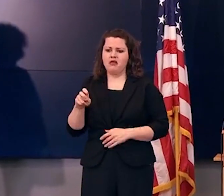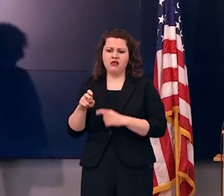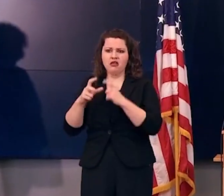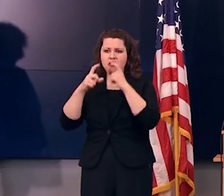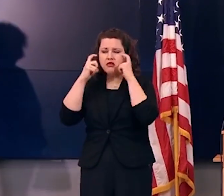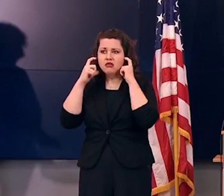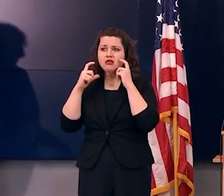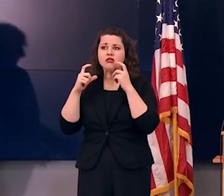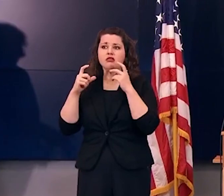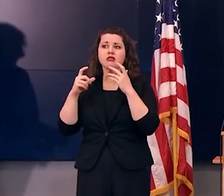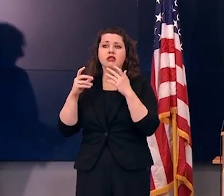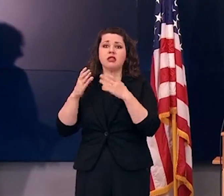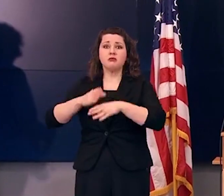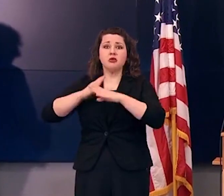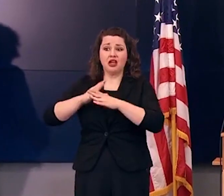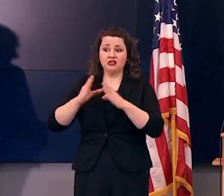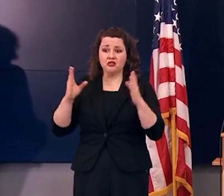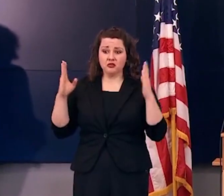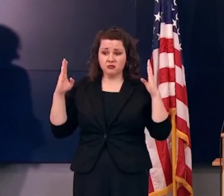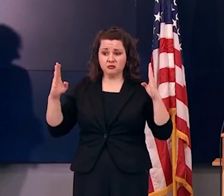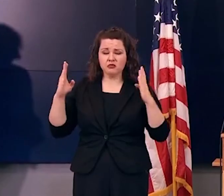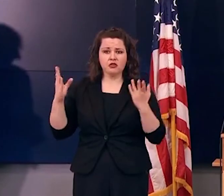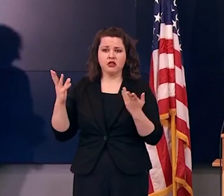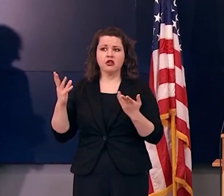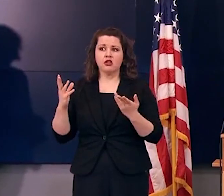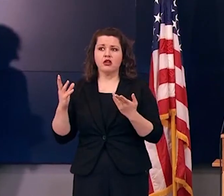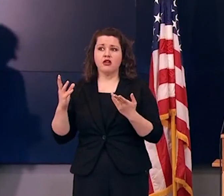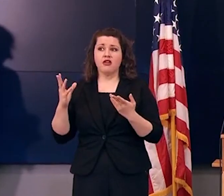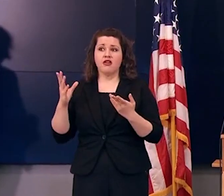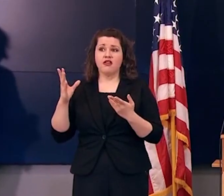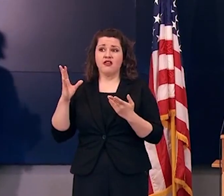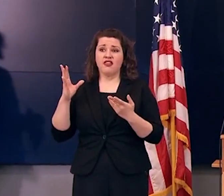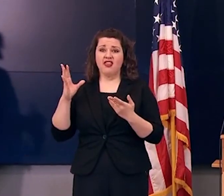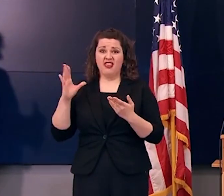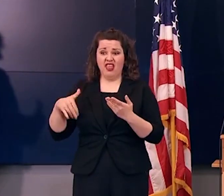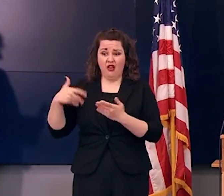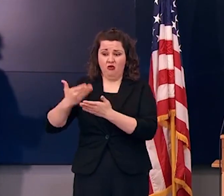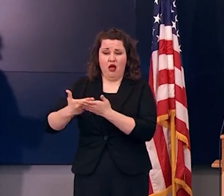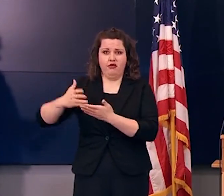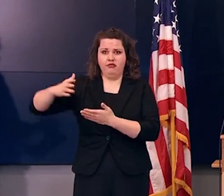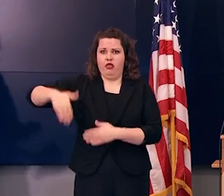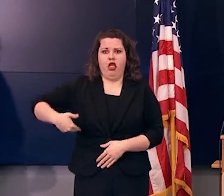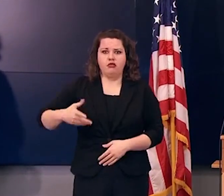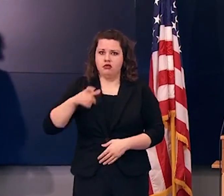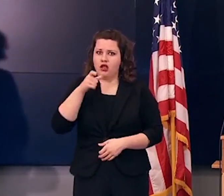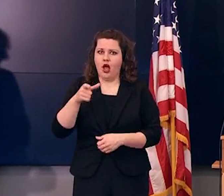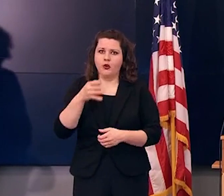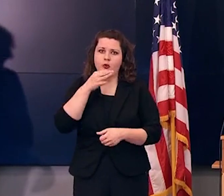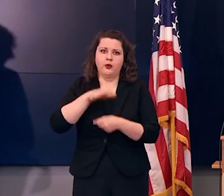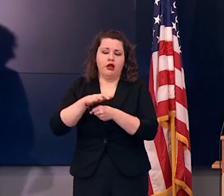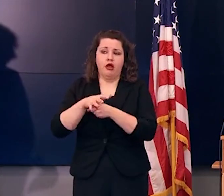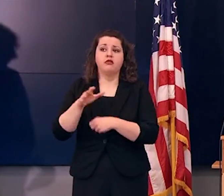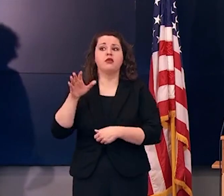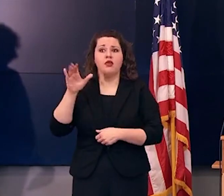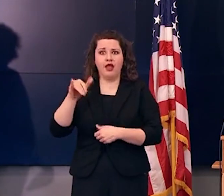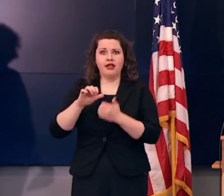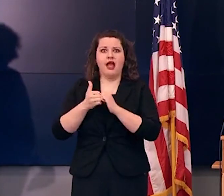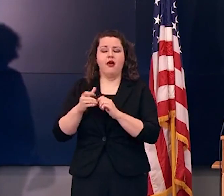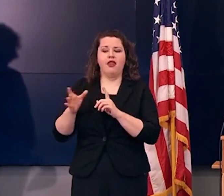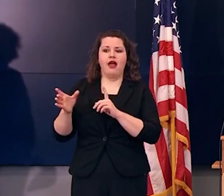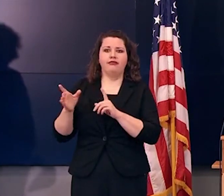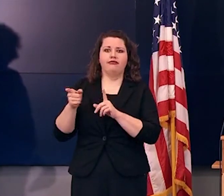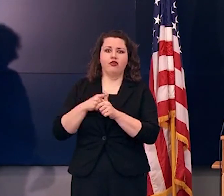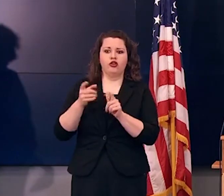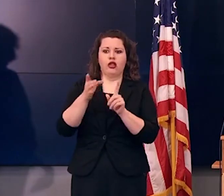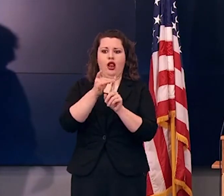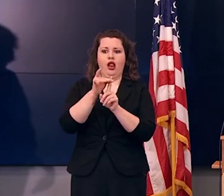and the other protection were brought in too late, and that's how the initial contact happened, started to